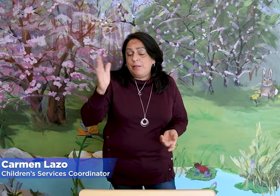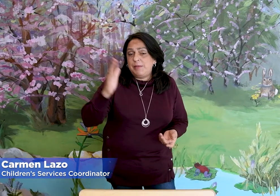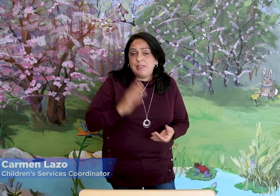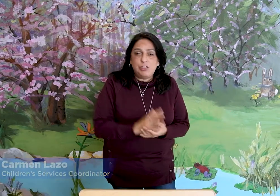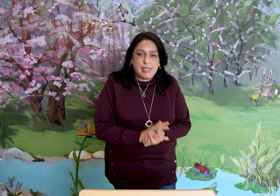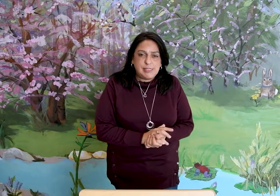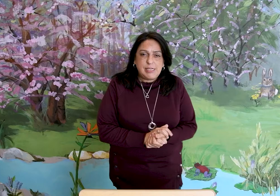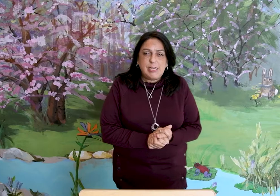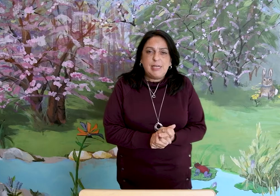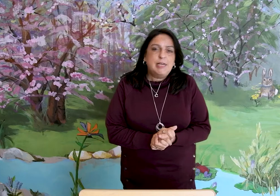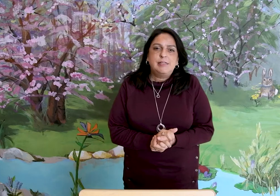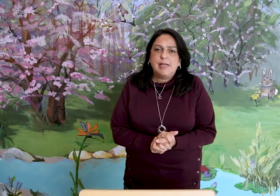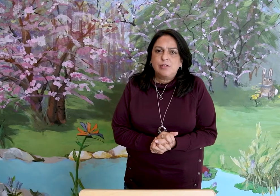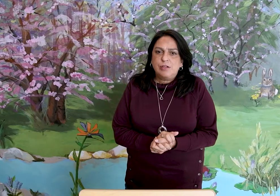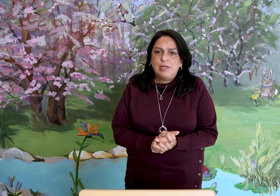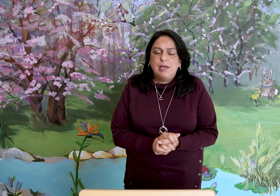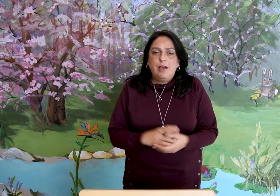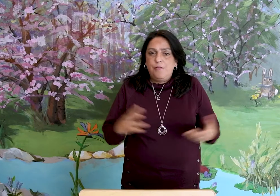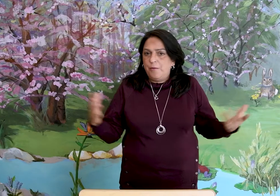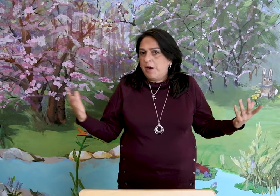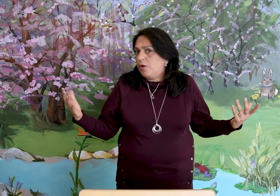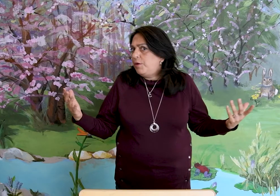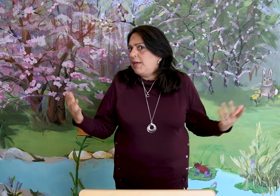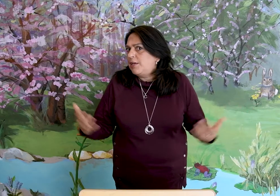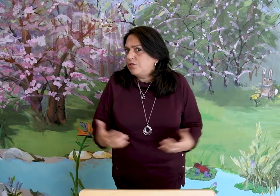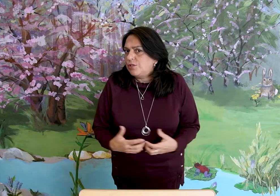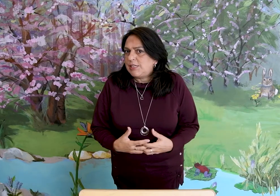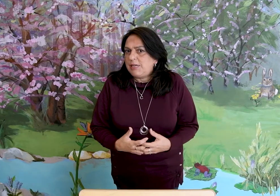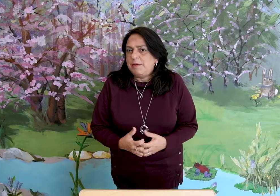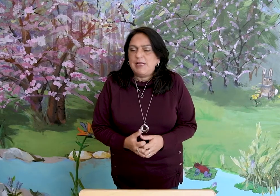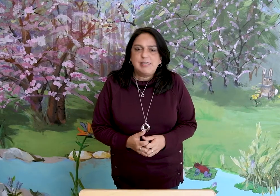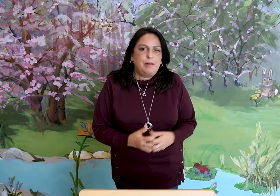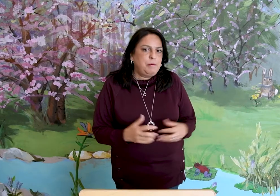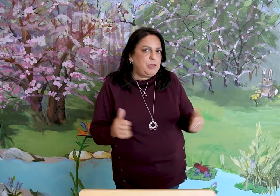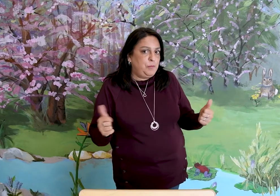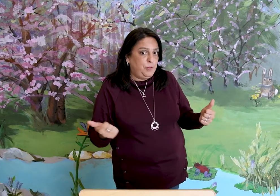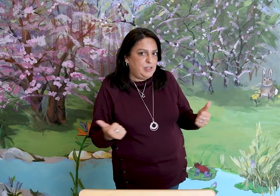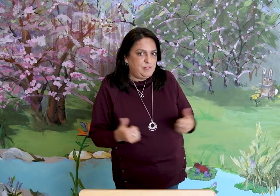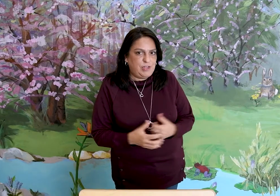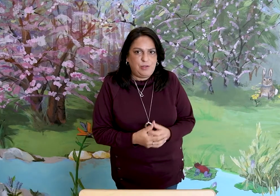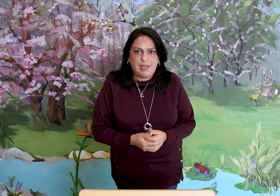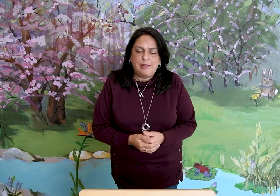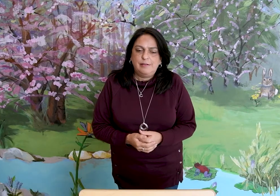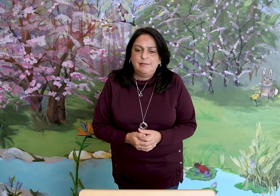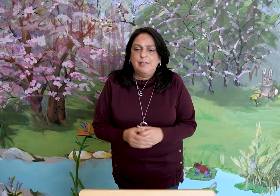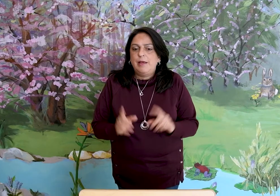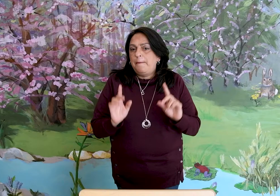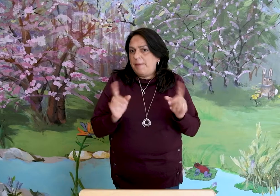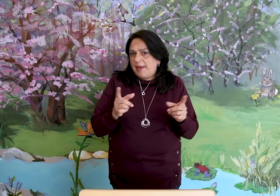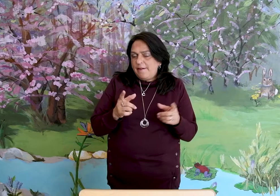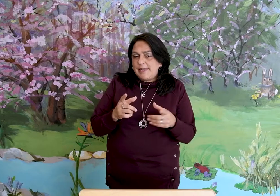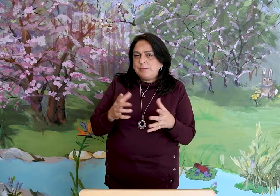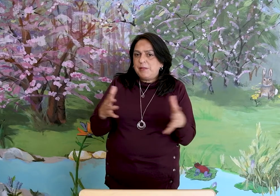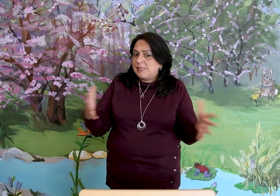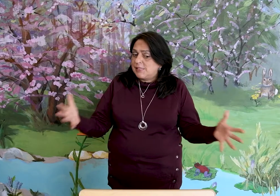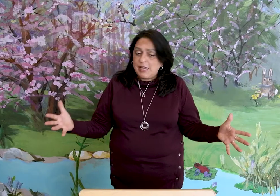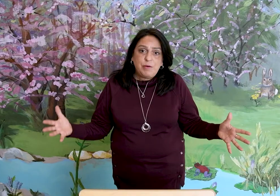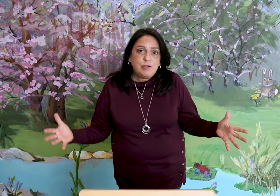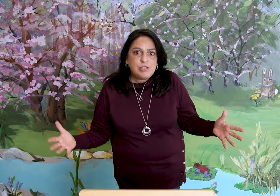Mr. Jesse. He is actually from our communications team and he's helping me to put this video together. Parents, please stay with your